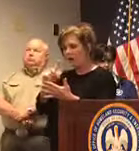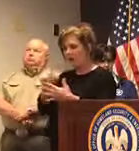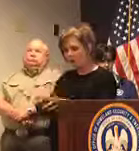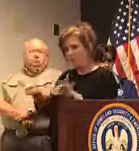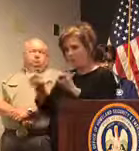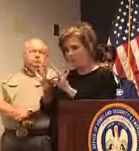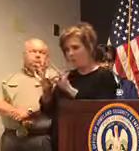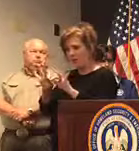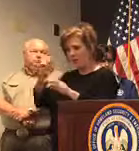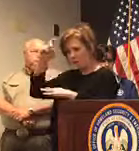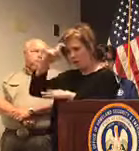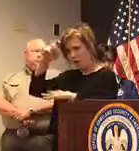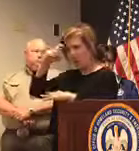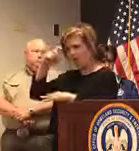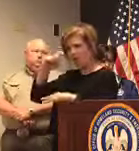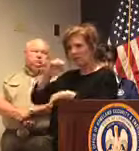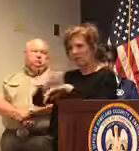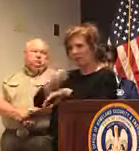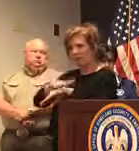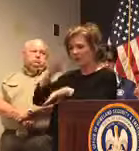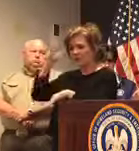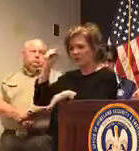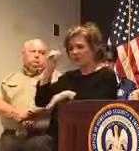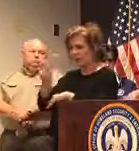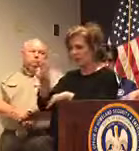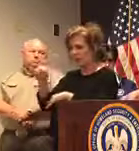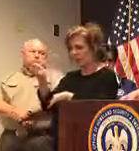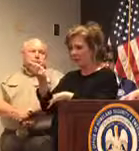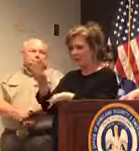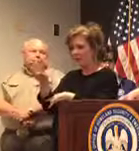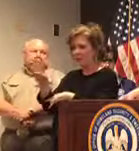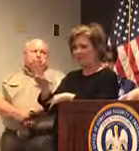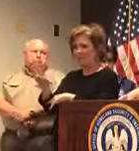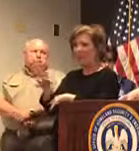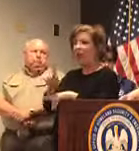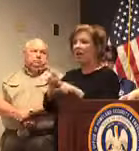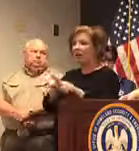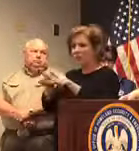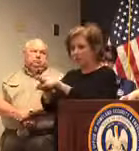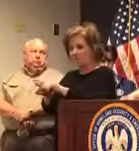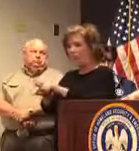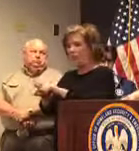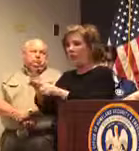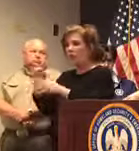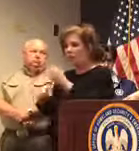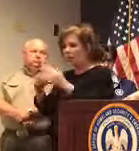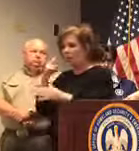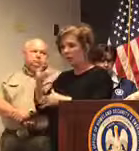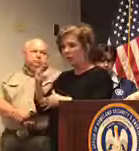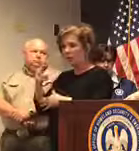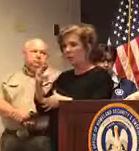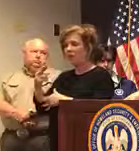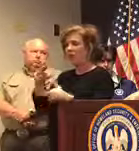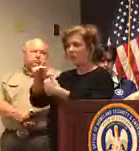upon our experience in 2016, but also with respect to what we saw with Hurricane Harvey